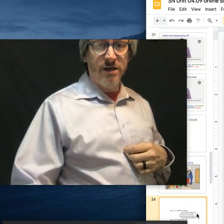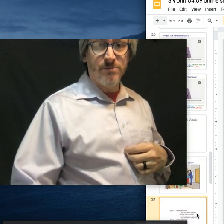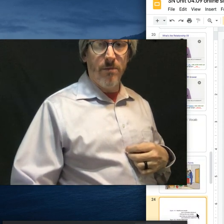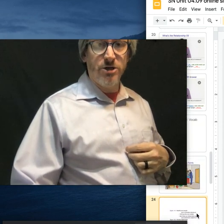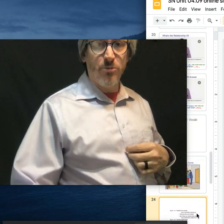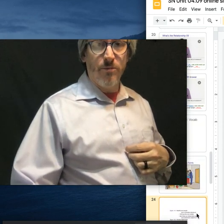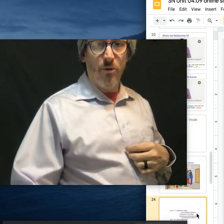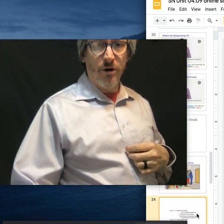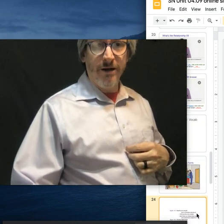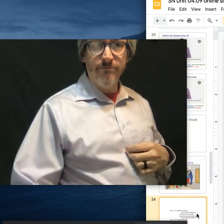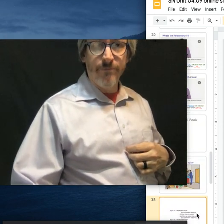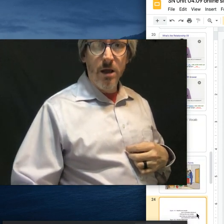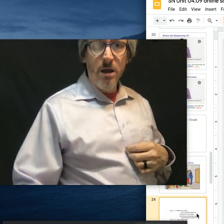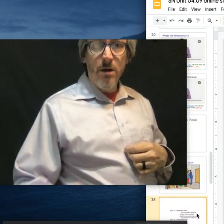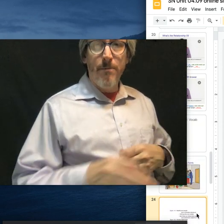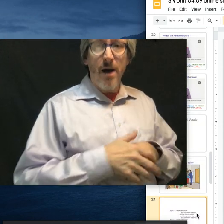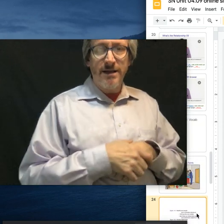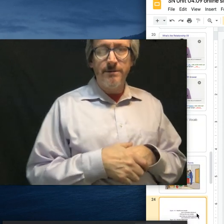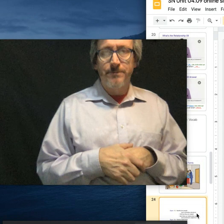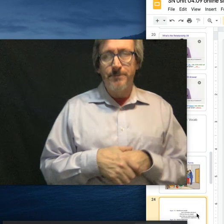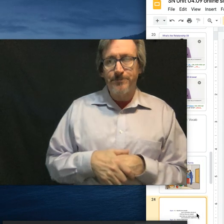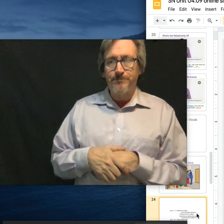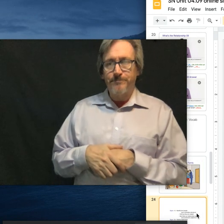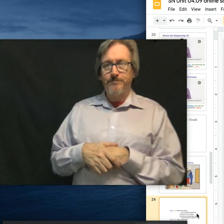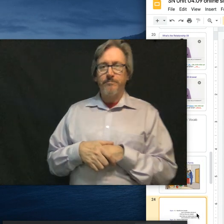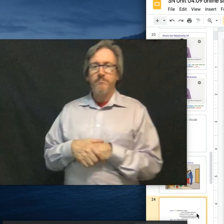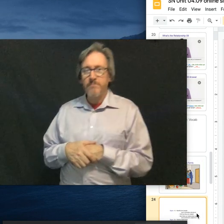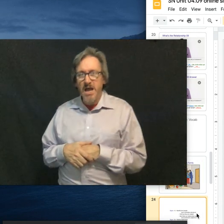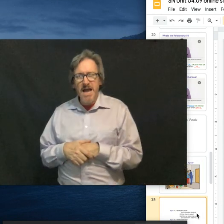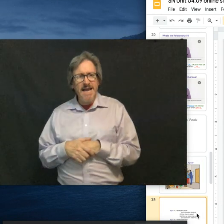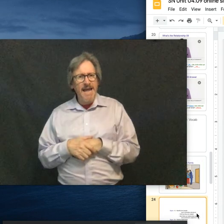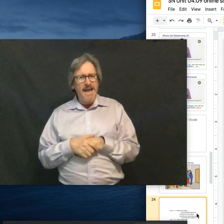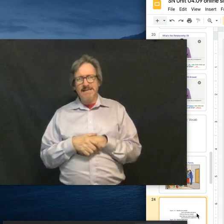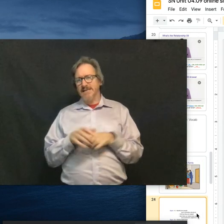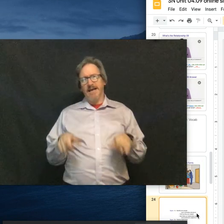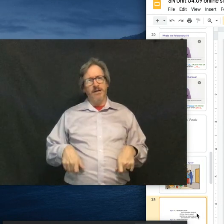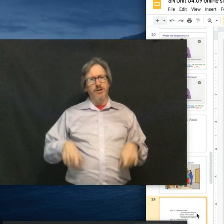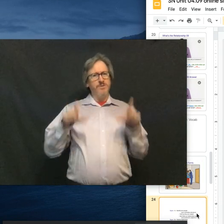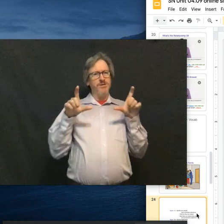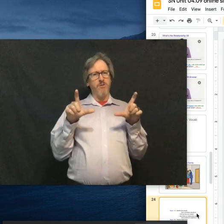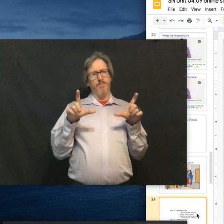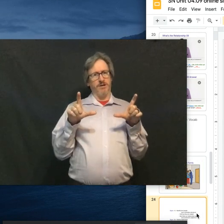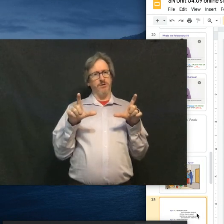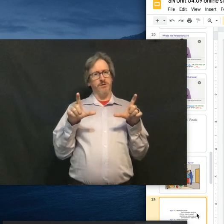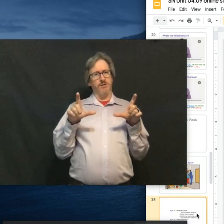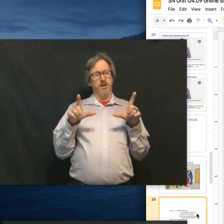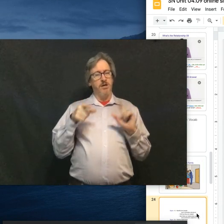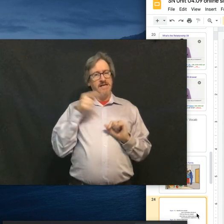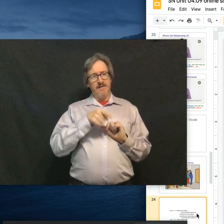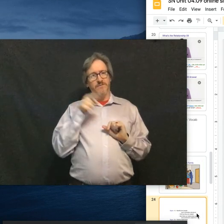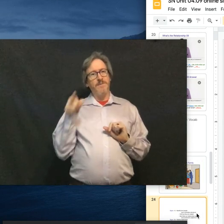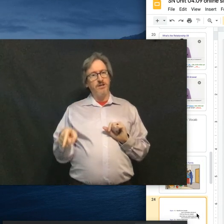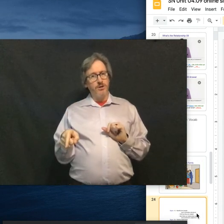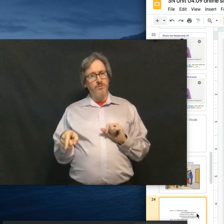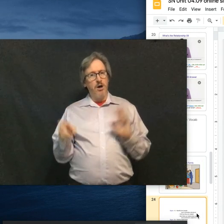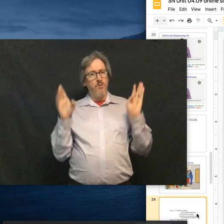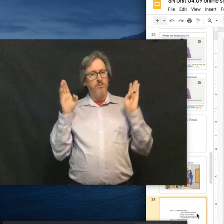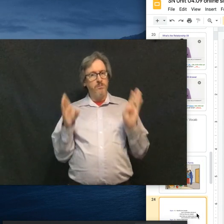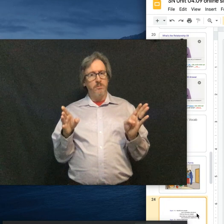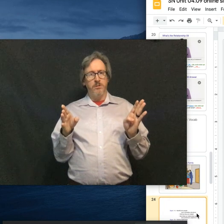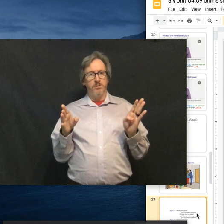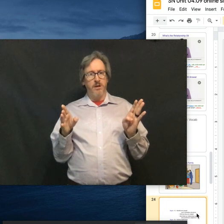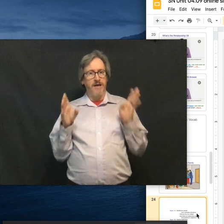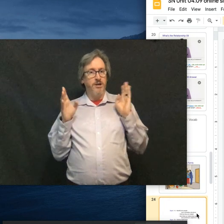book is much more boring, but again, as I say, use your own pictures. It's information you